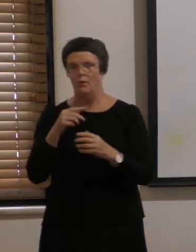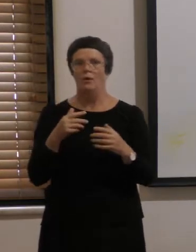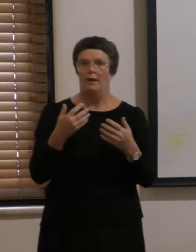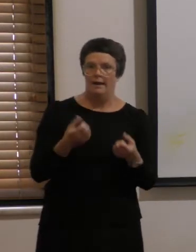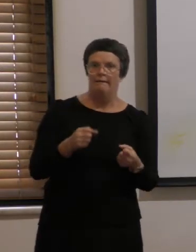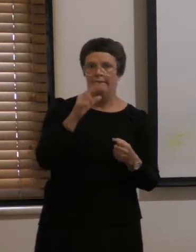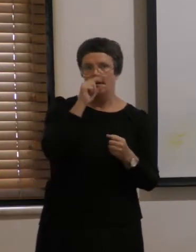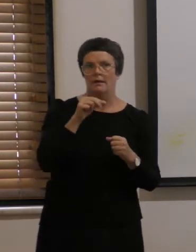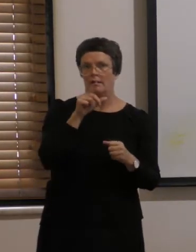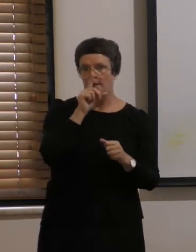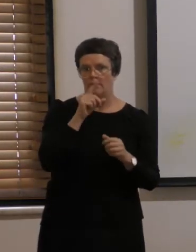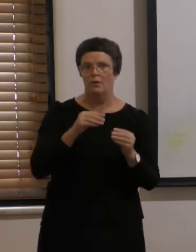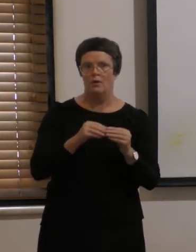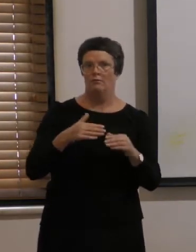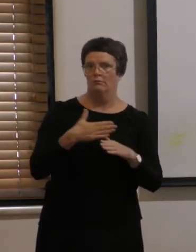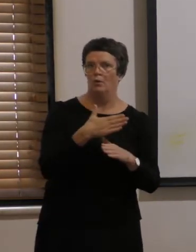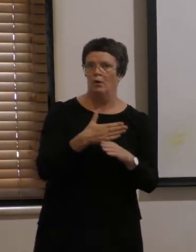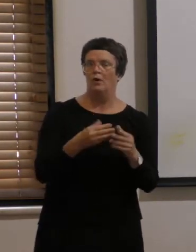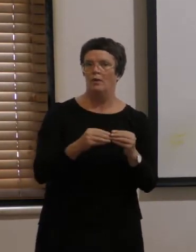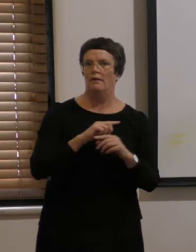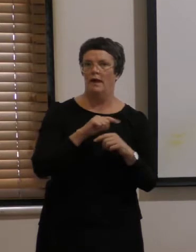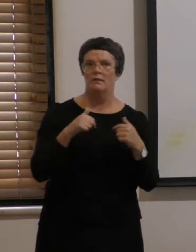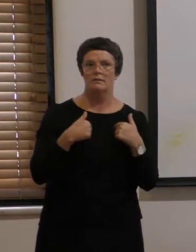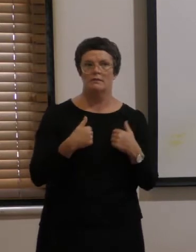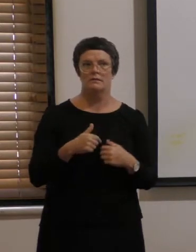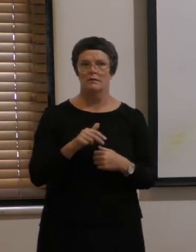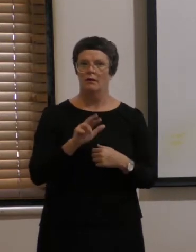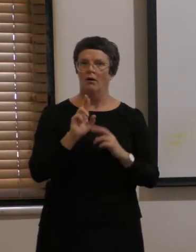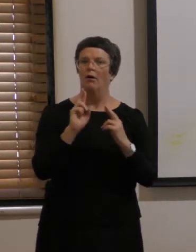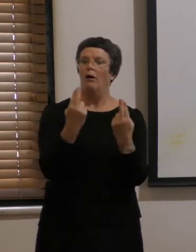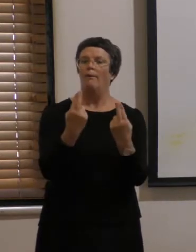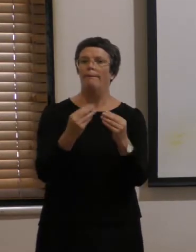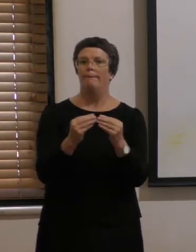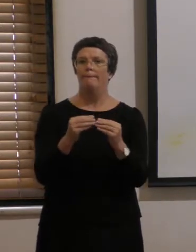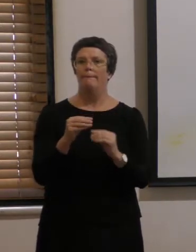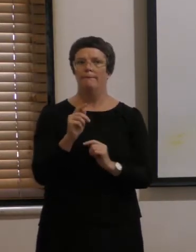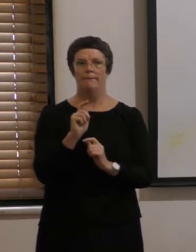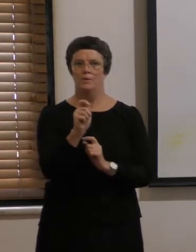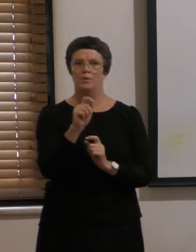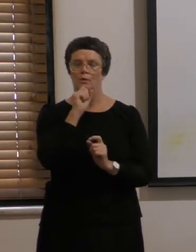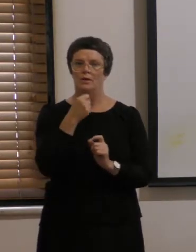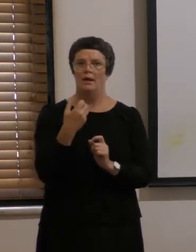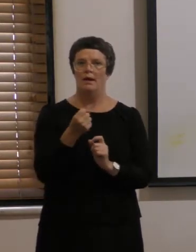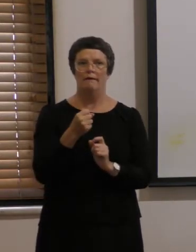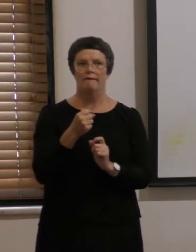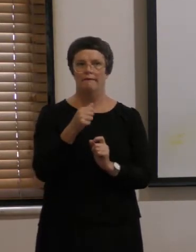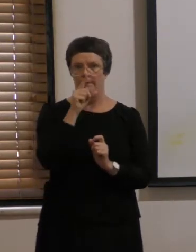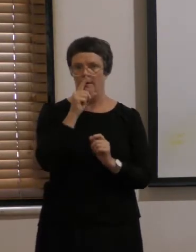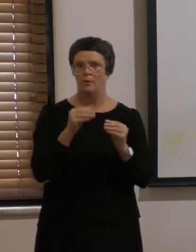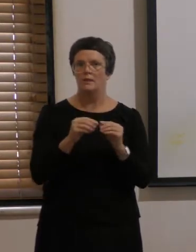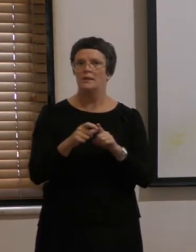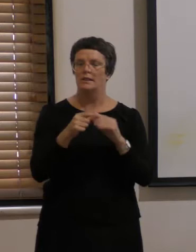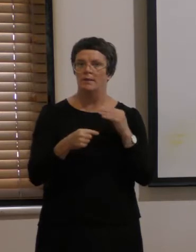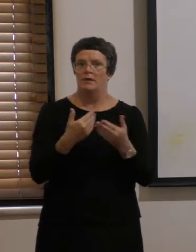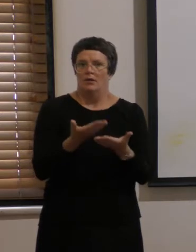with disability that are on our operational team. So a range of ways in which the direct experience is